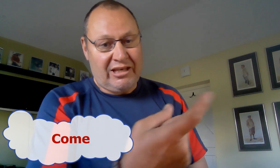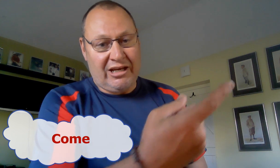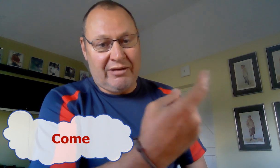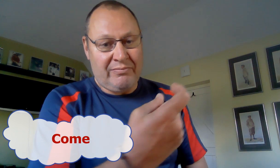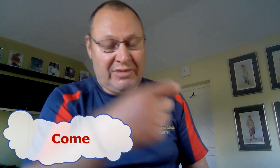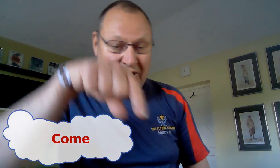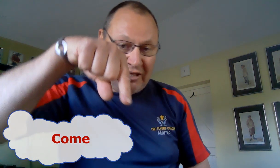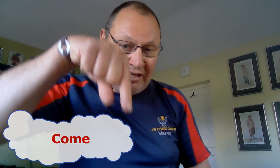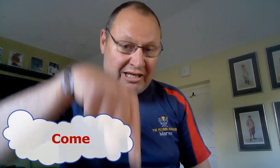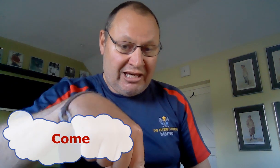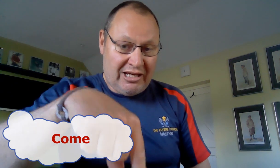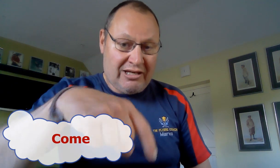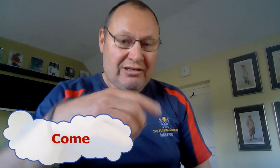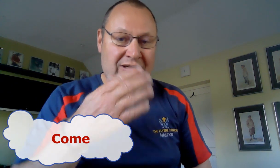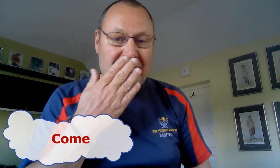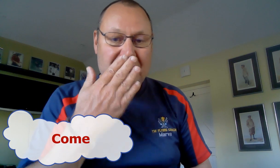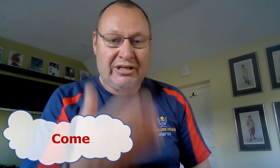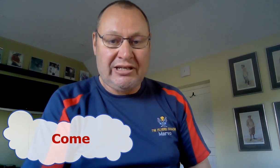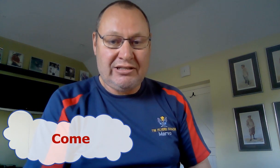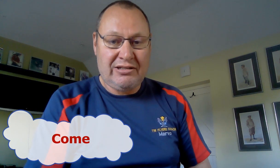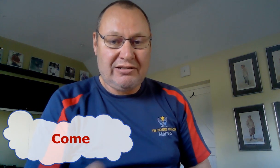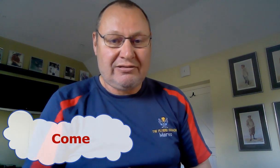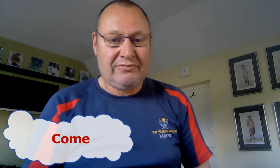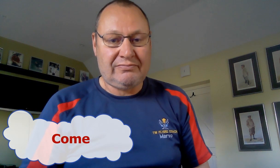Come here, please.